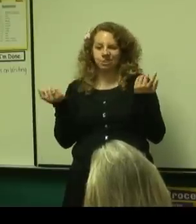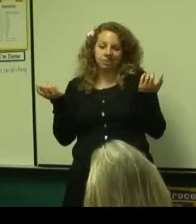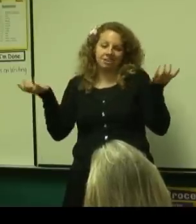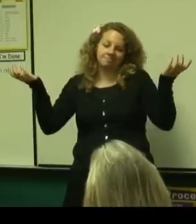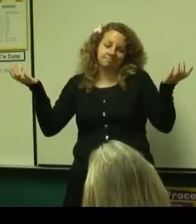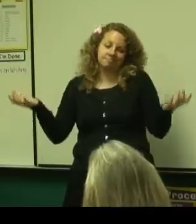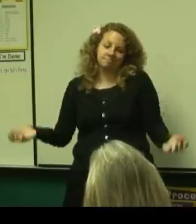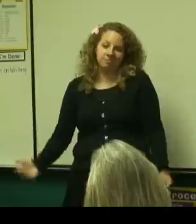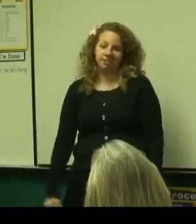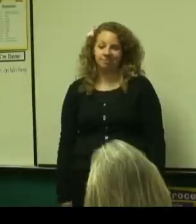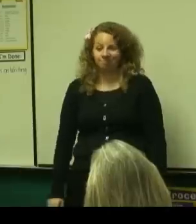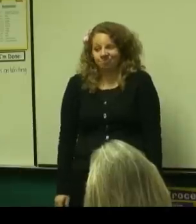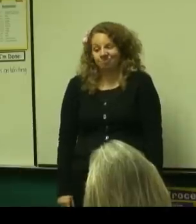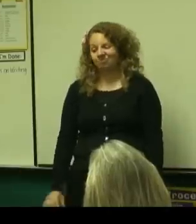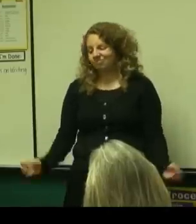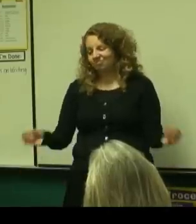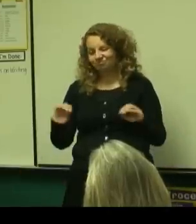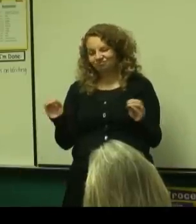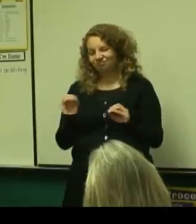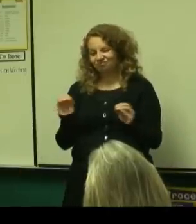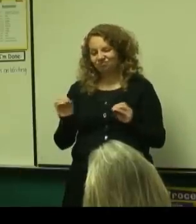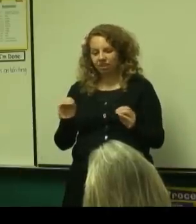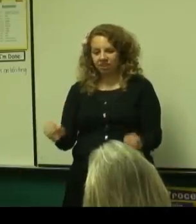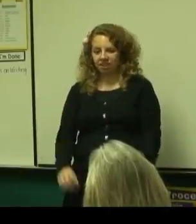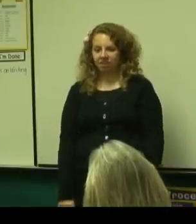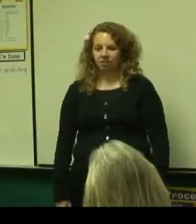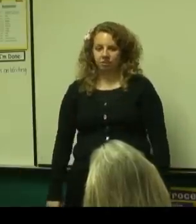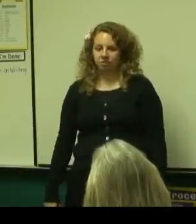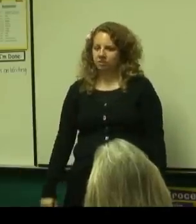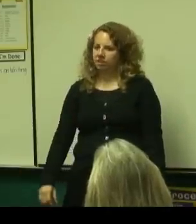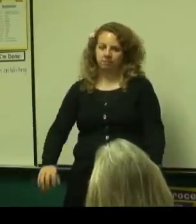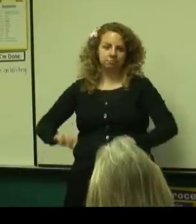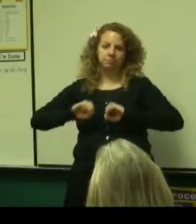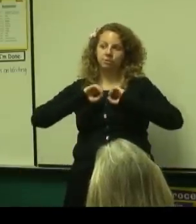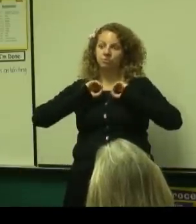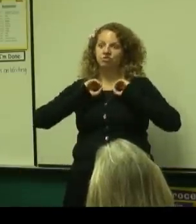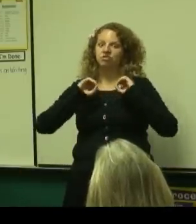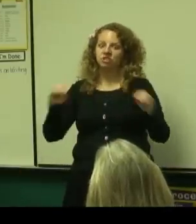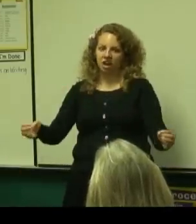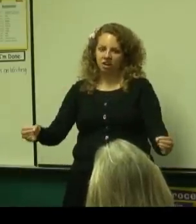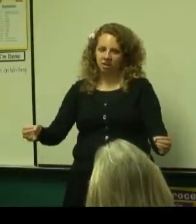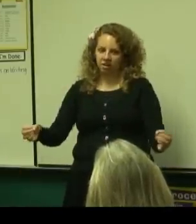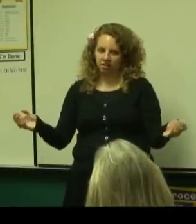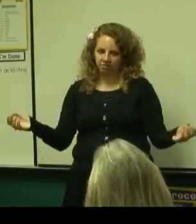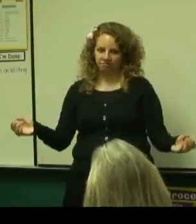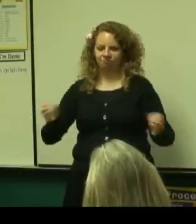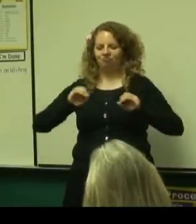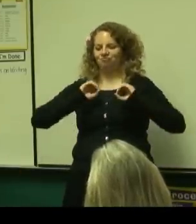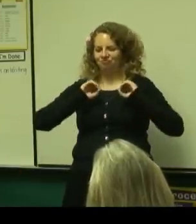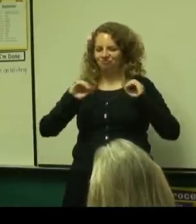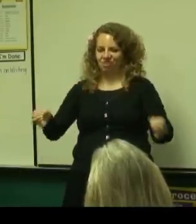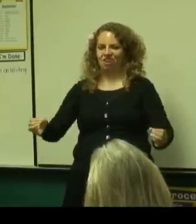too, like, well, nothing. Or you'll see like, there was none. None.